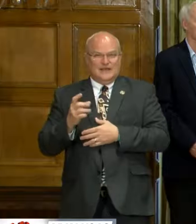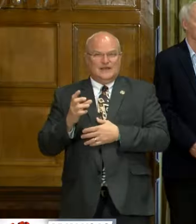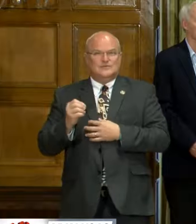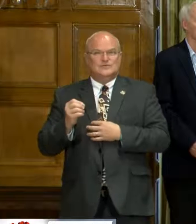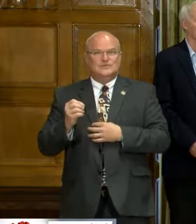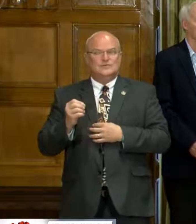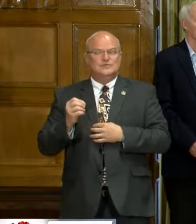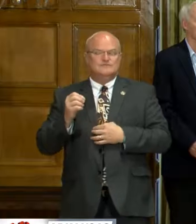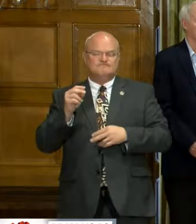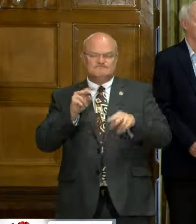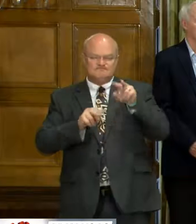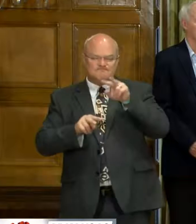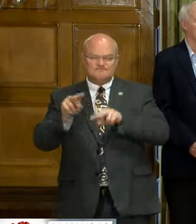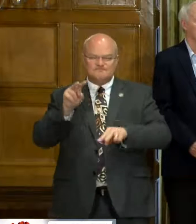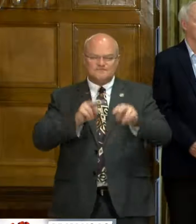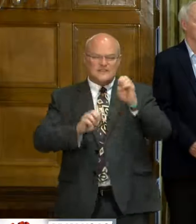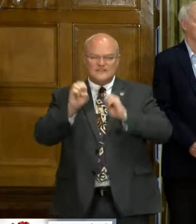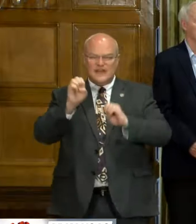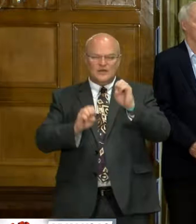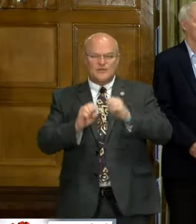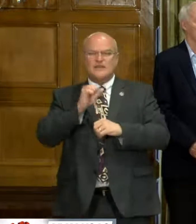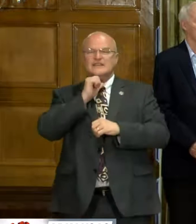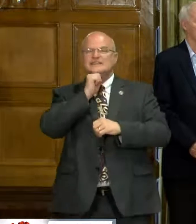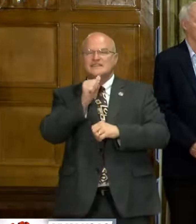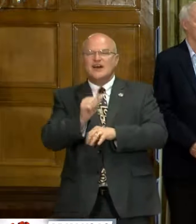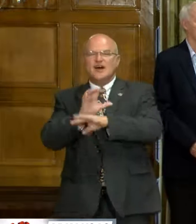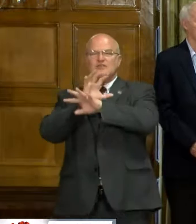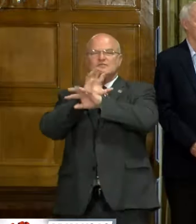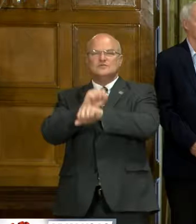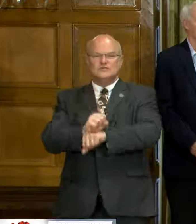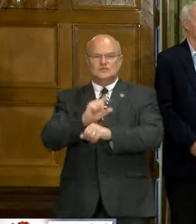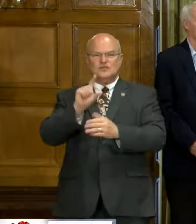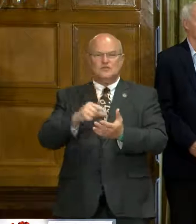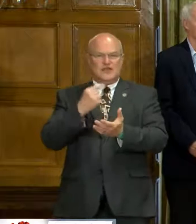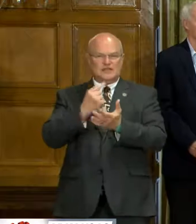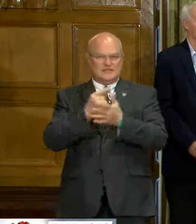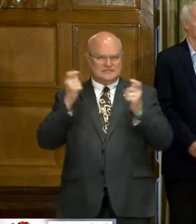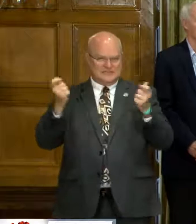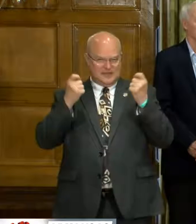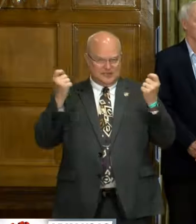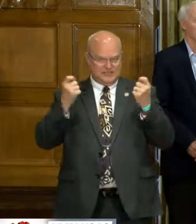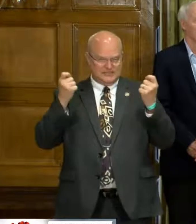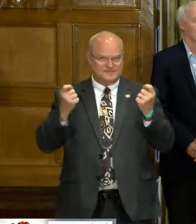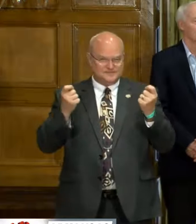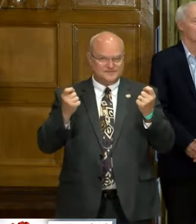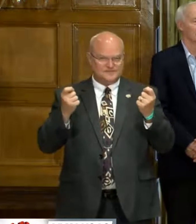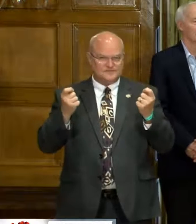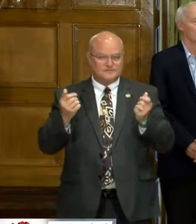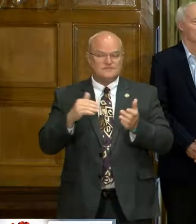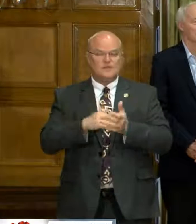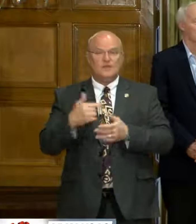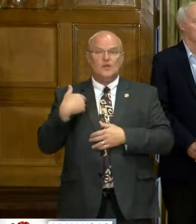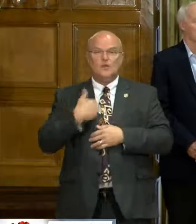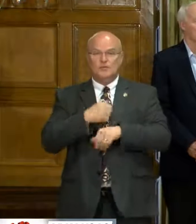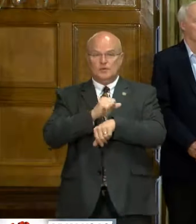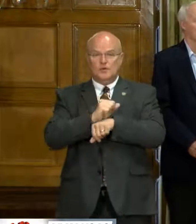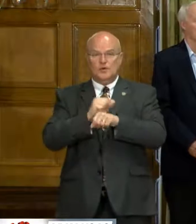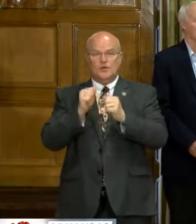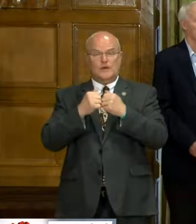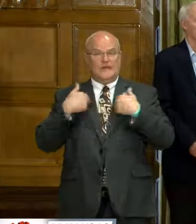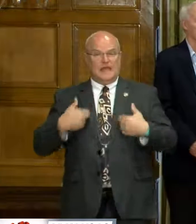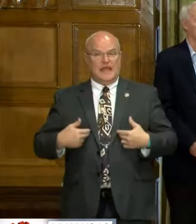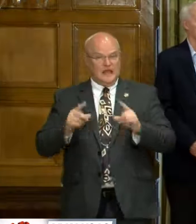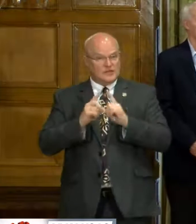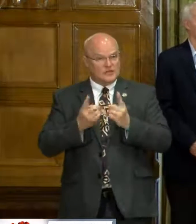to evaluate their non-traditional graduation celebrations. Again, we will be working with the